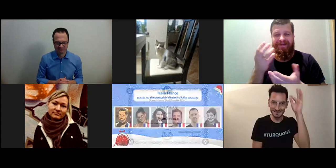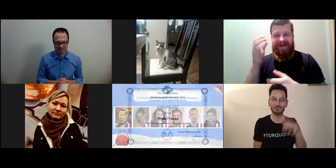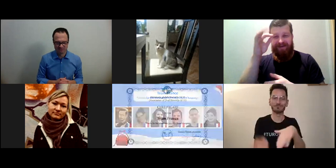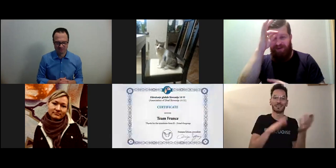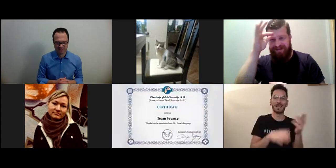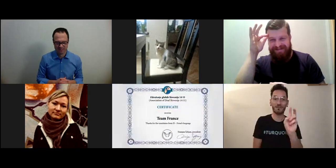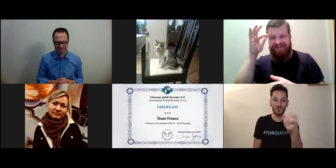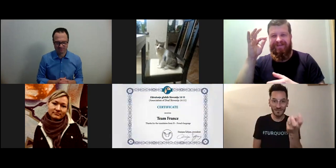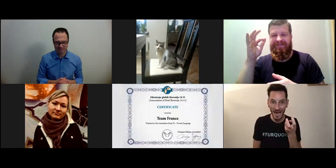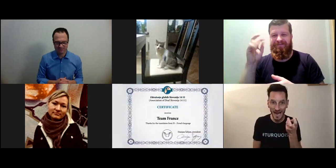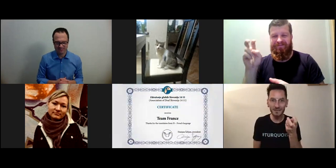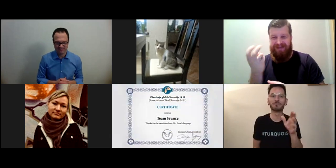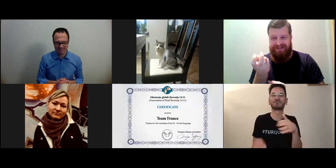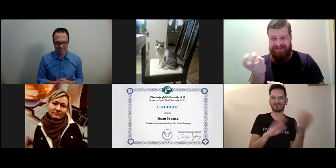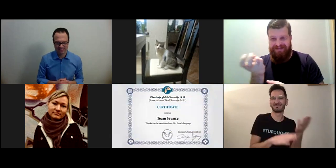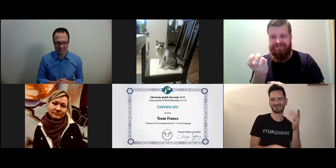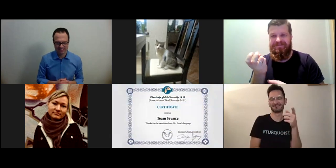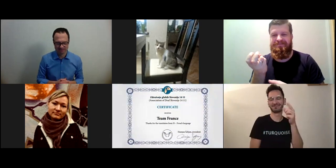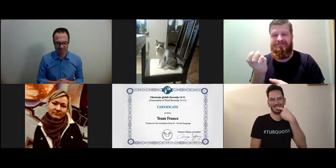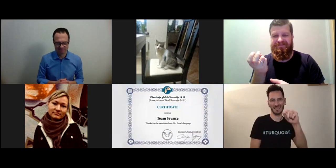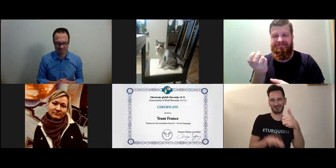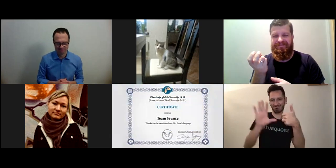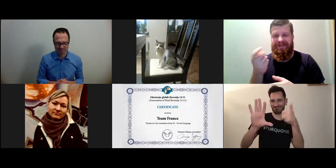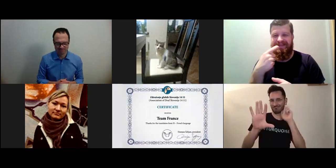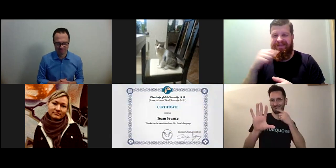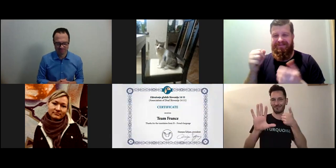And I'll introduce them by their sign names.